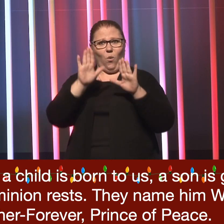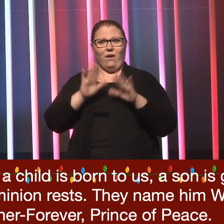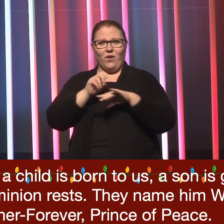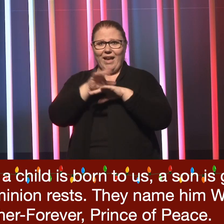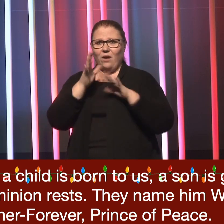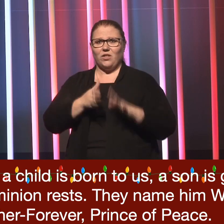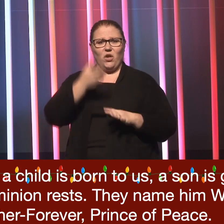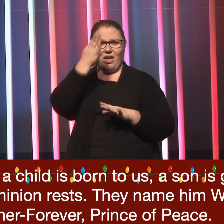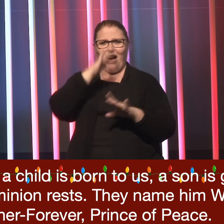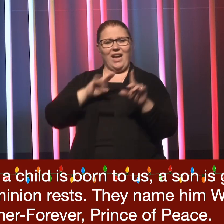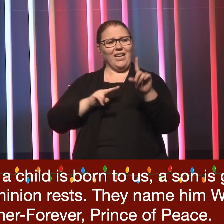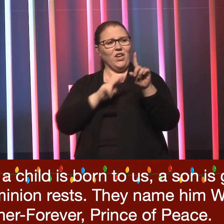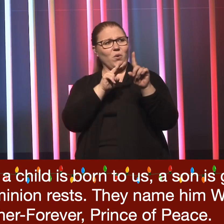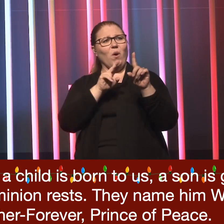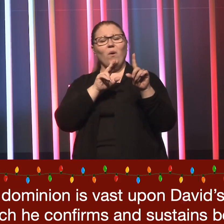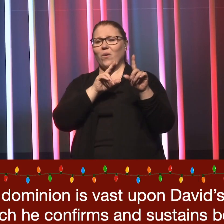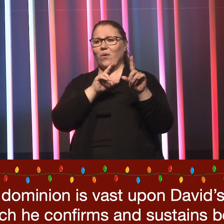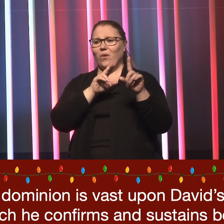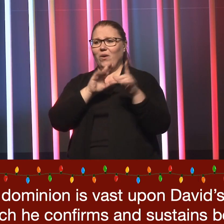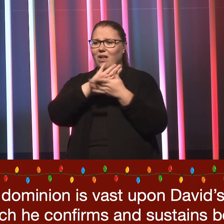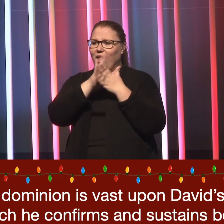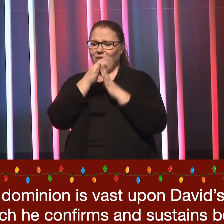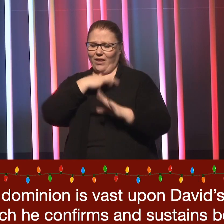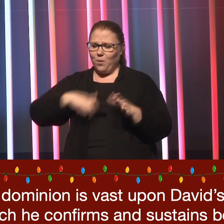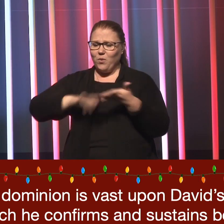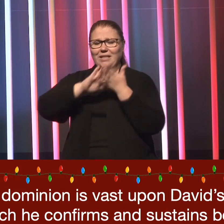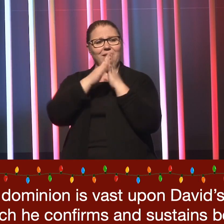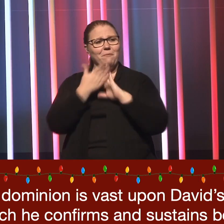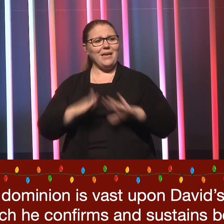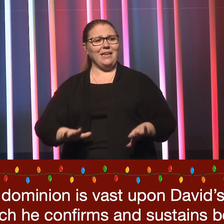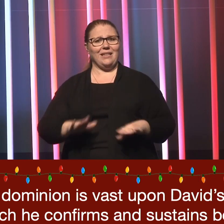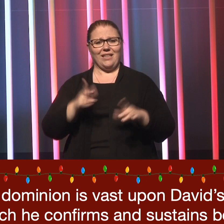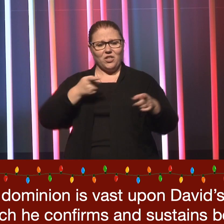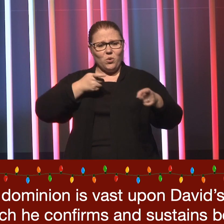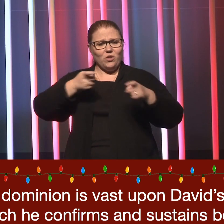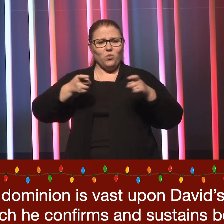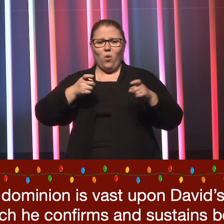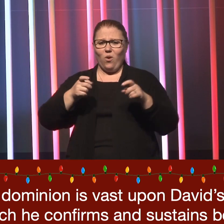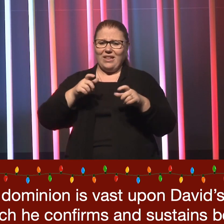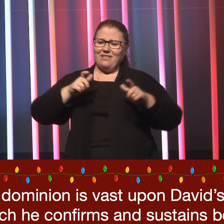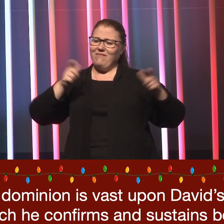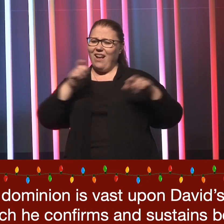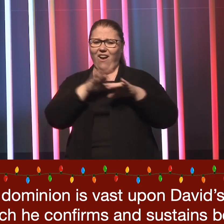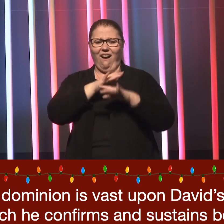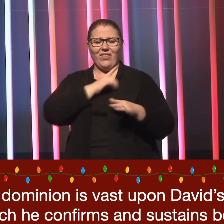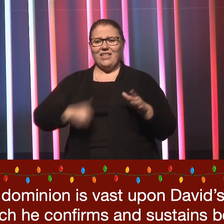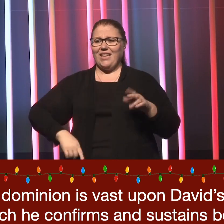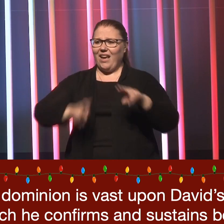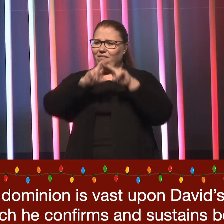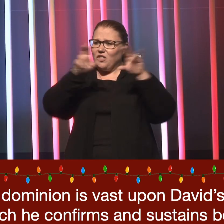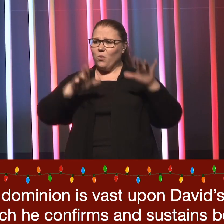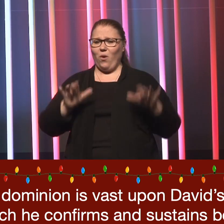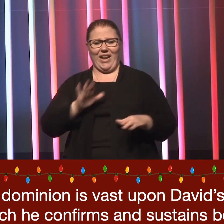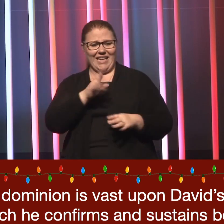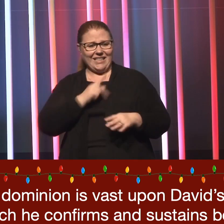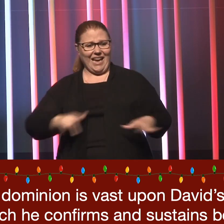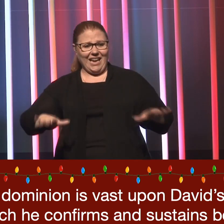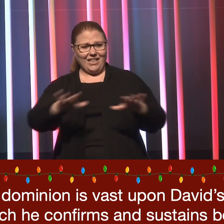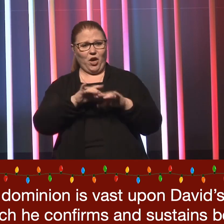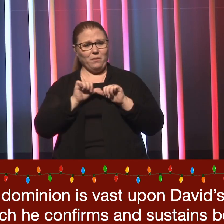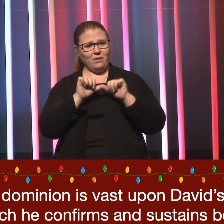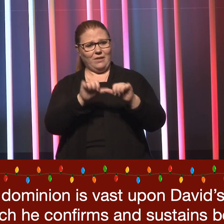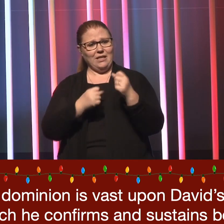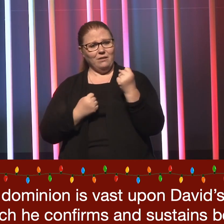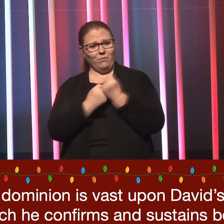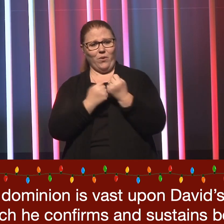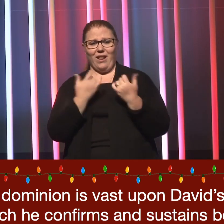Hero, Father forever, Prince of Peace. His dominion is vast upon David's throne and over his kingdom, which he confirms and sustains both